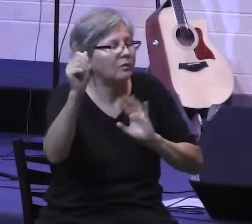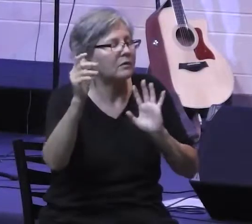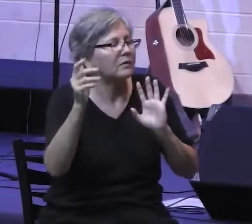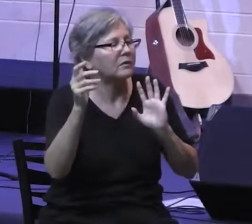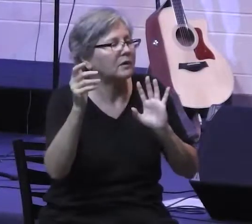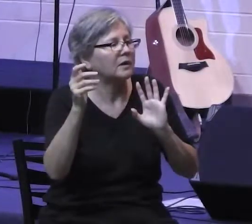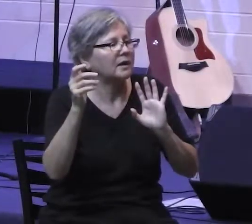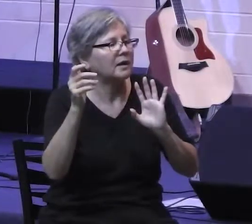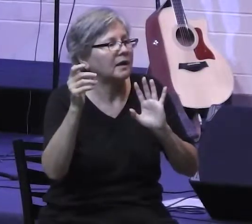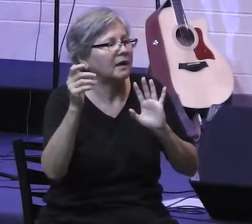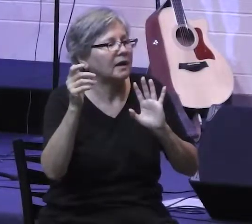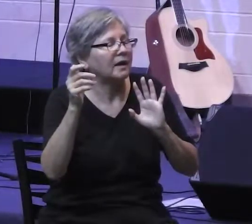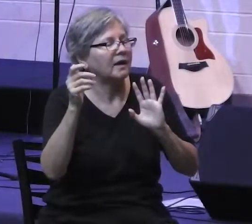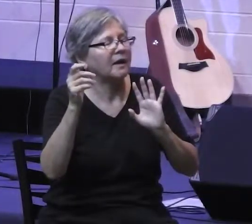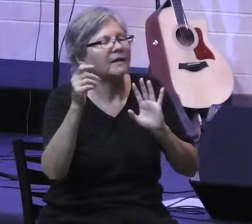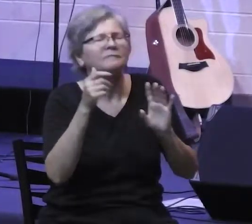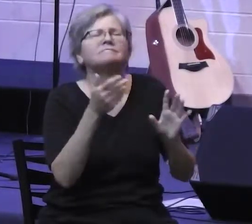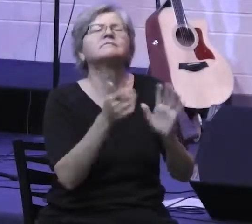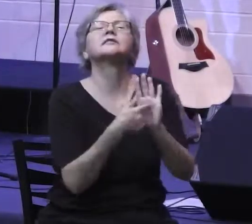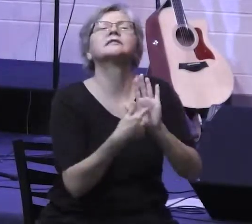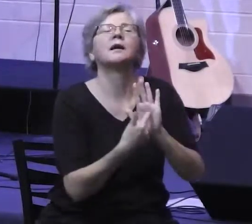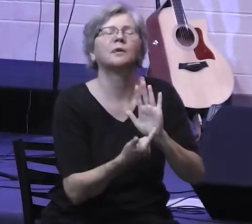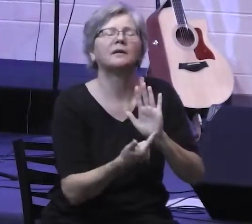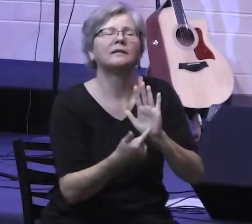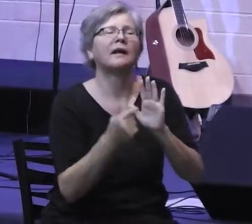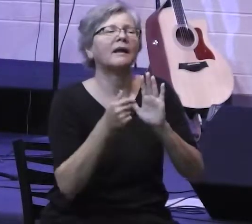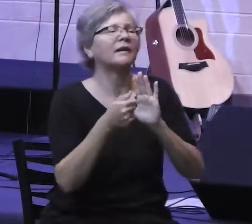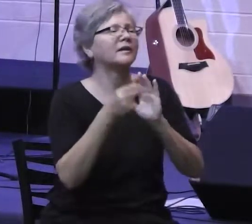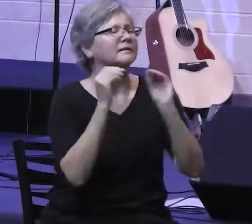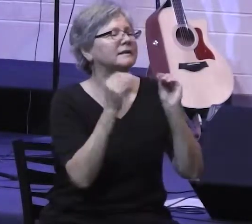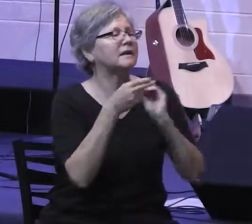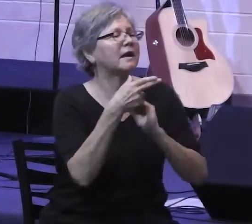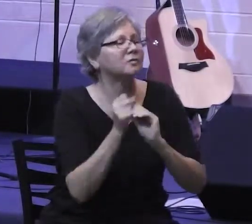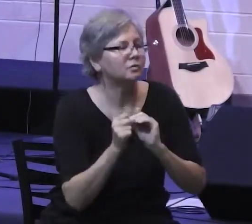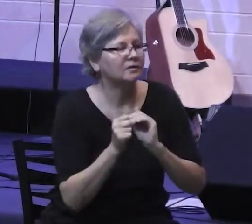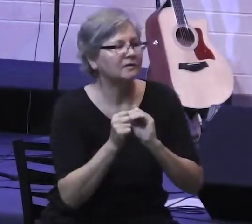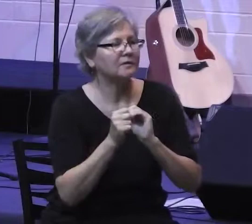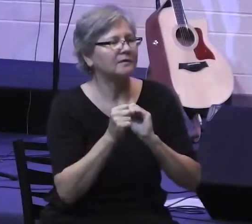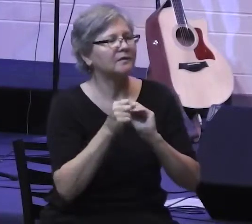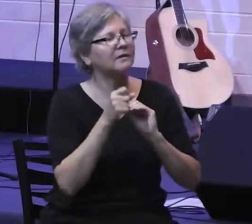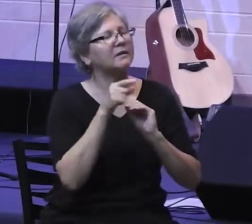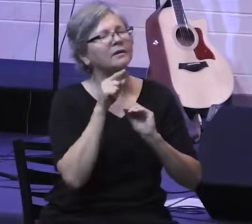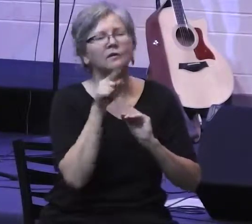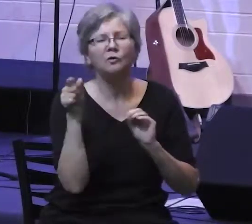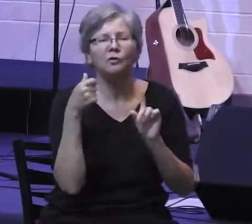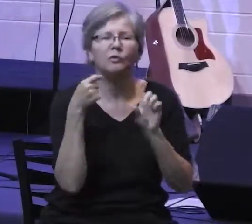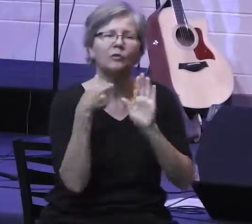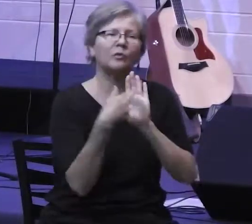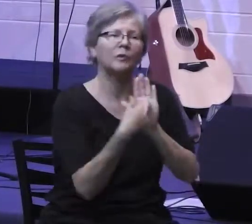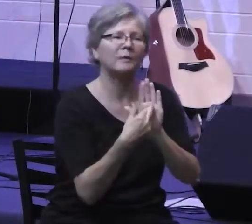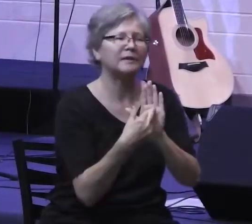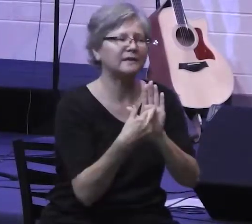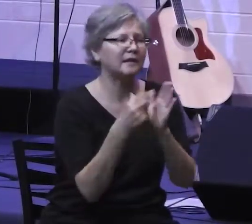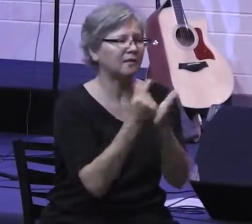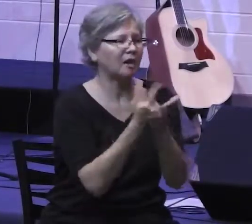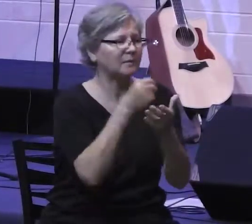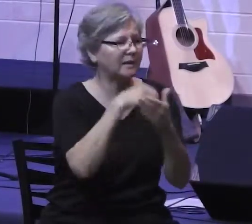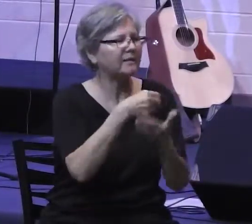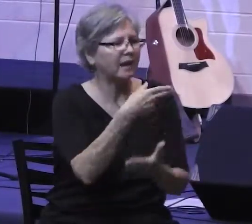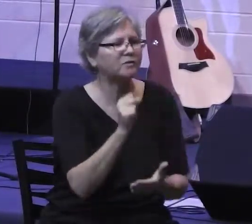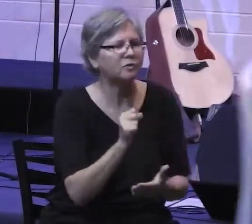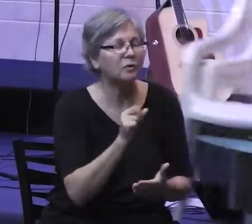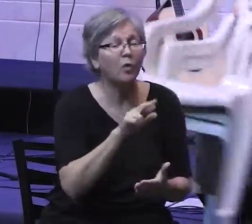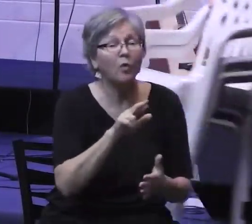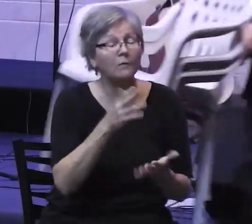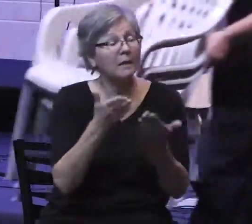And you are the mission of Emmanuel. You are the gospel of the good news in that high school, right? Or you're